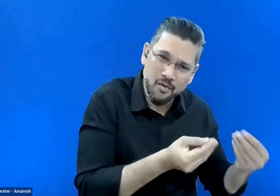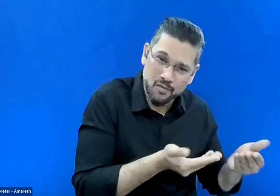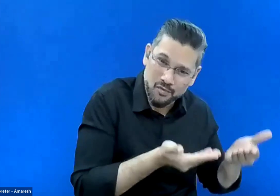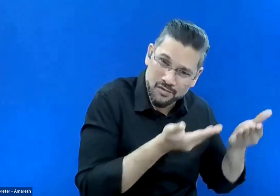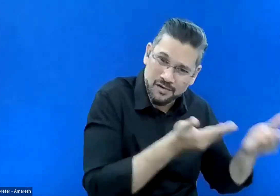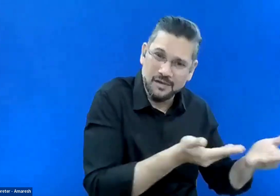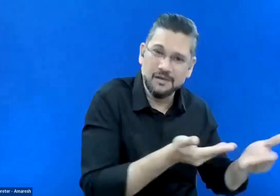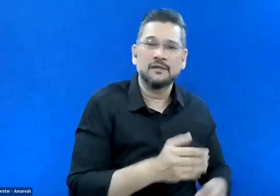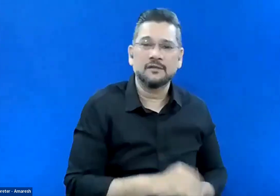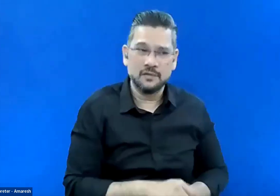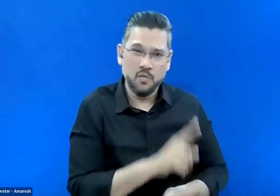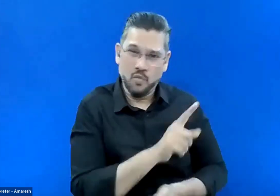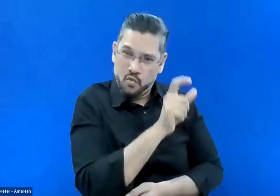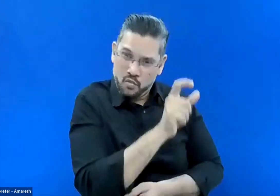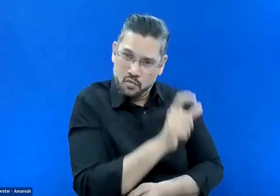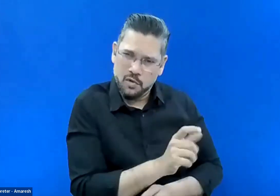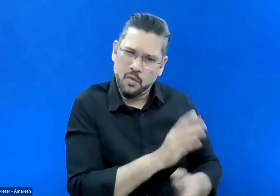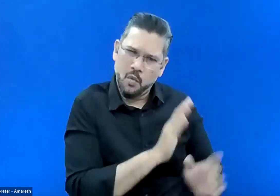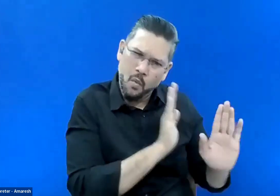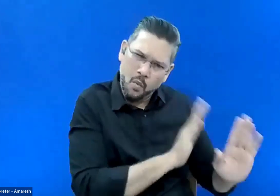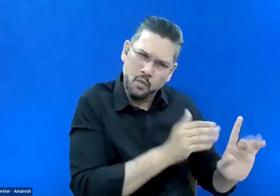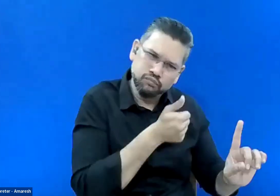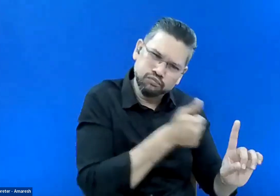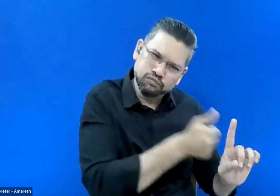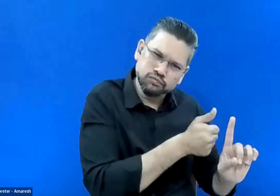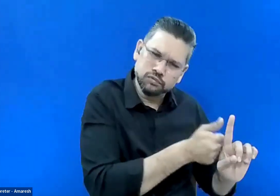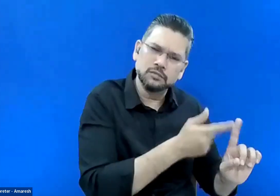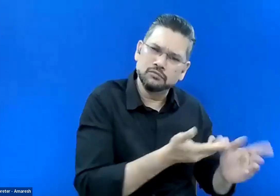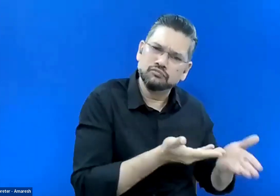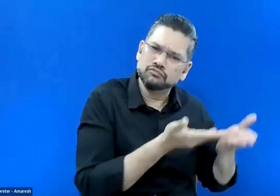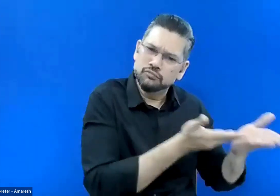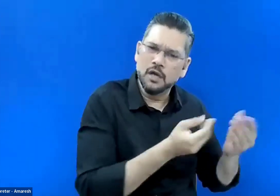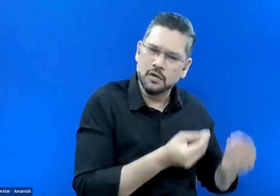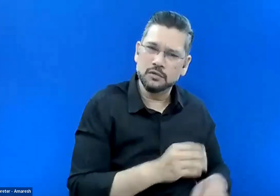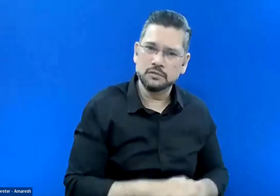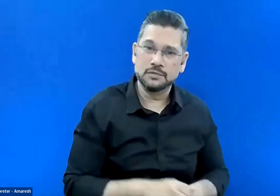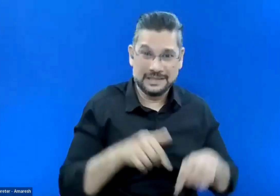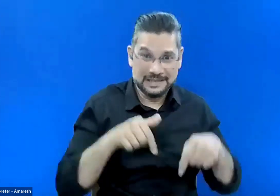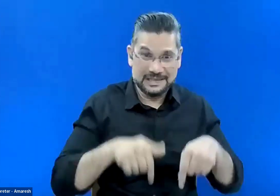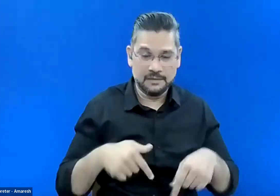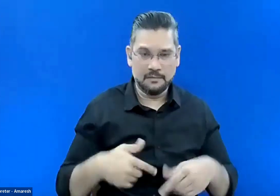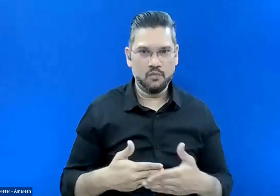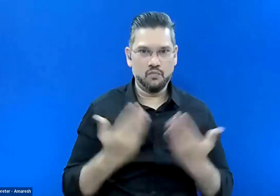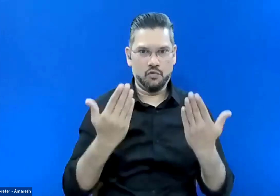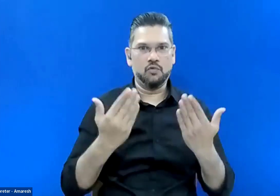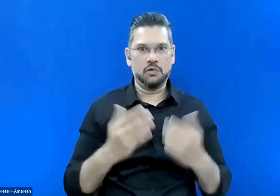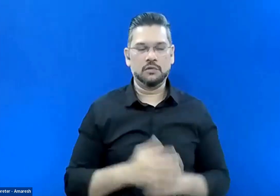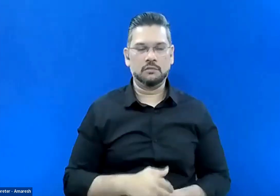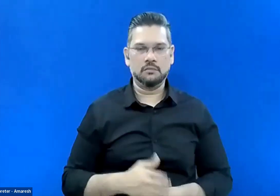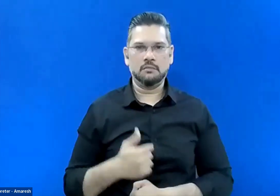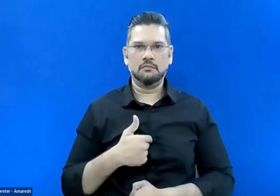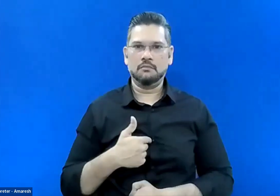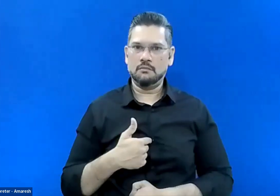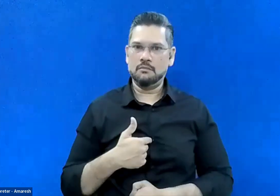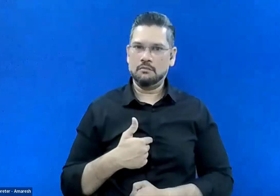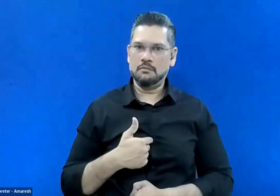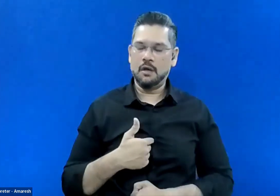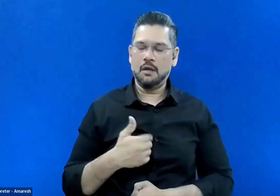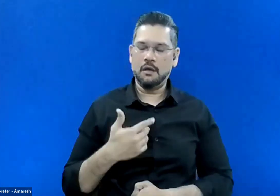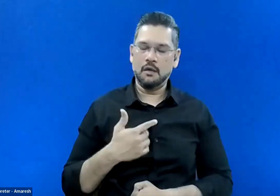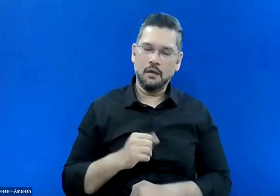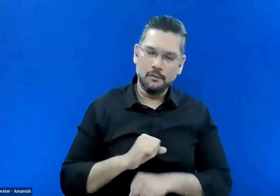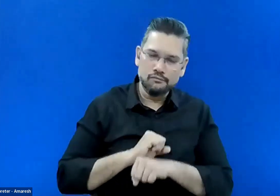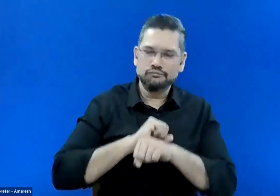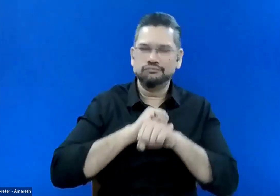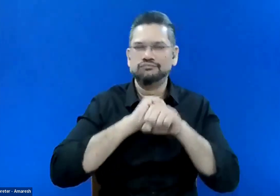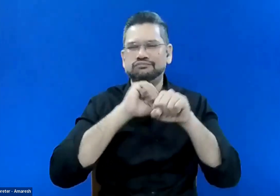this individual? And I've seen that work for me. For example, today morning, I woke up feeling really awful. I